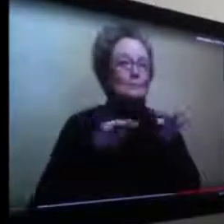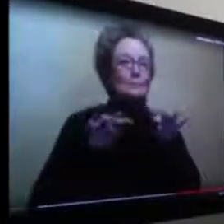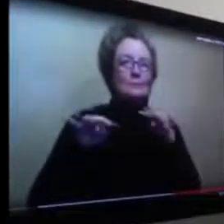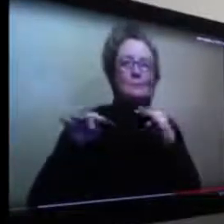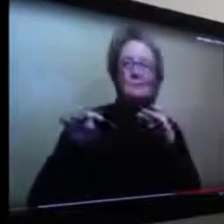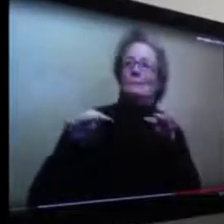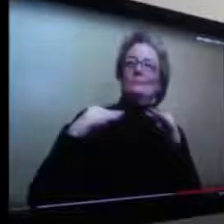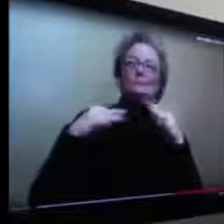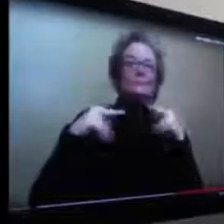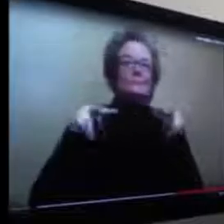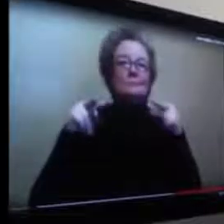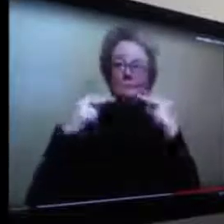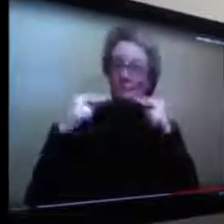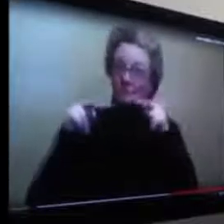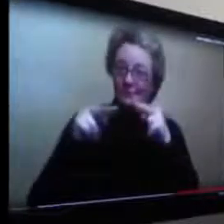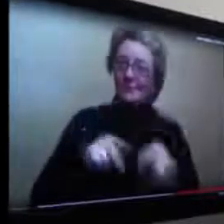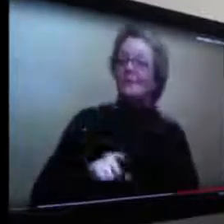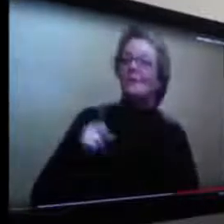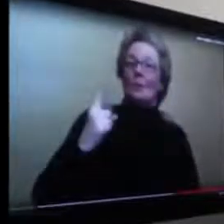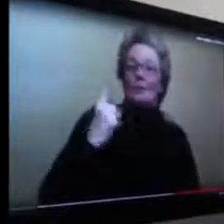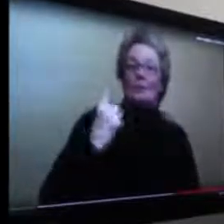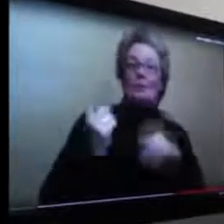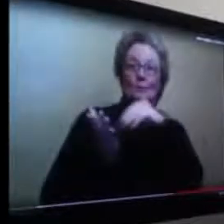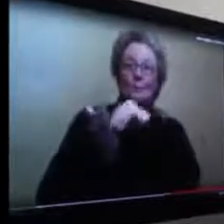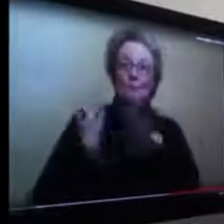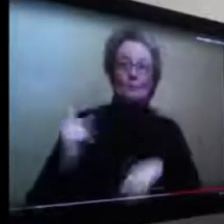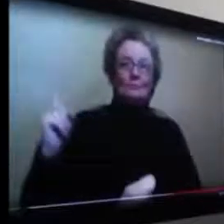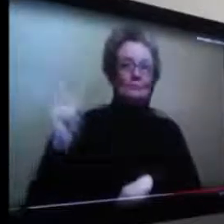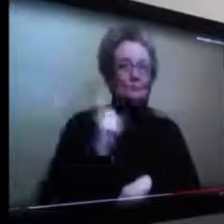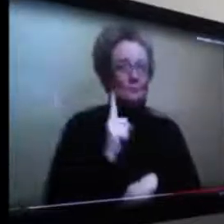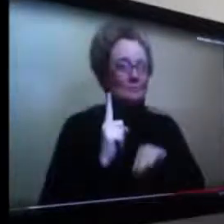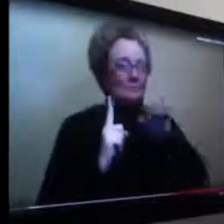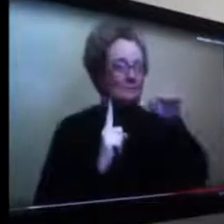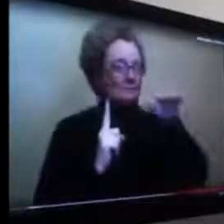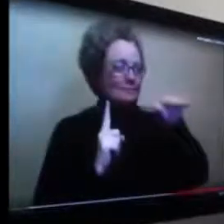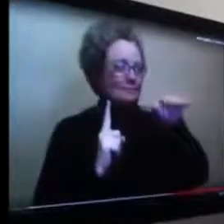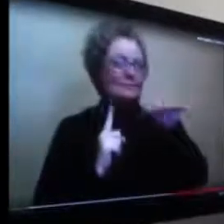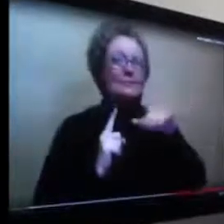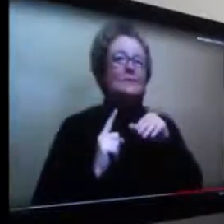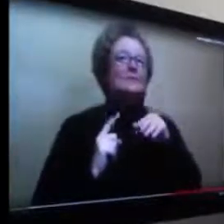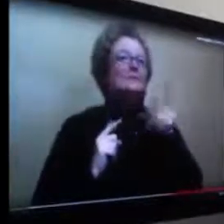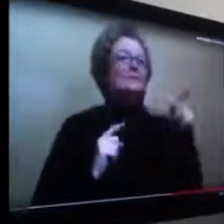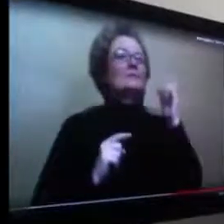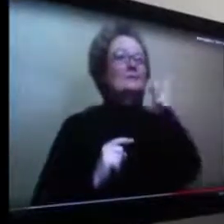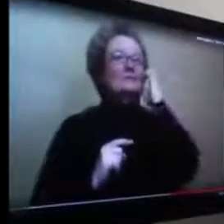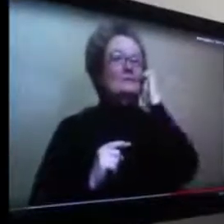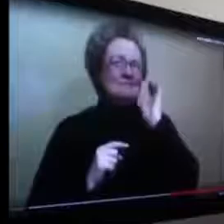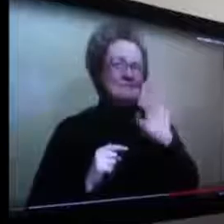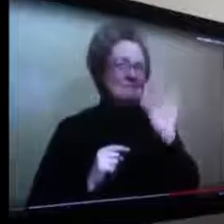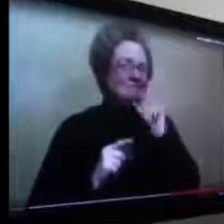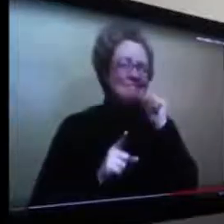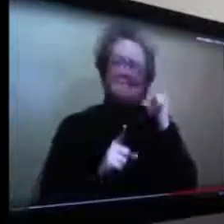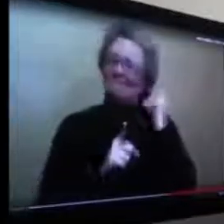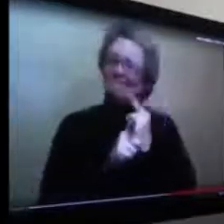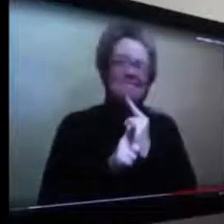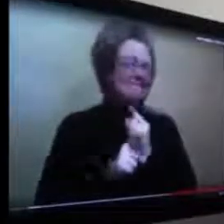students. The deaf students are looking at each other and at the student, and one deaf student goes over to the student with the cell